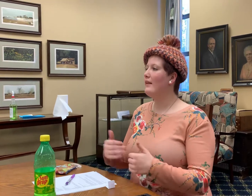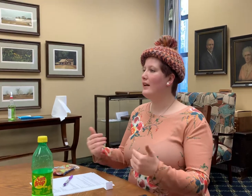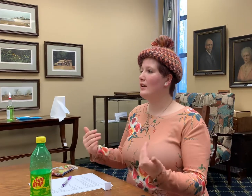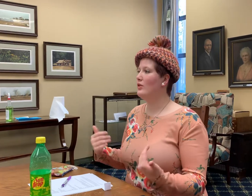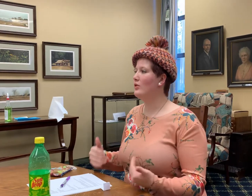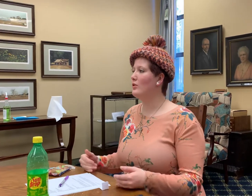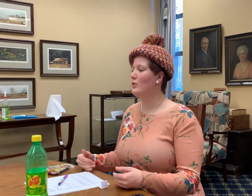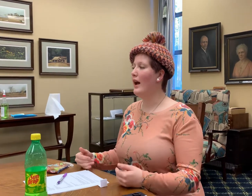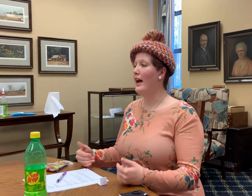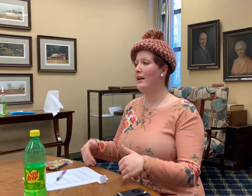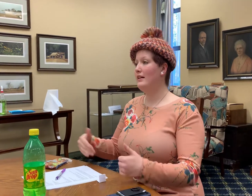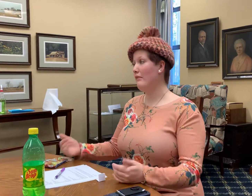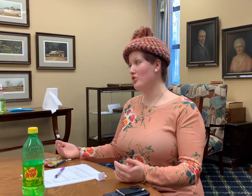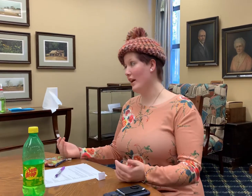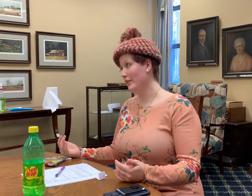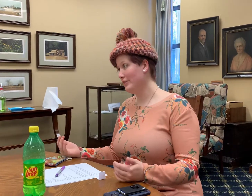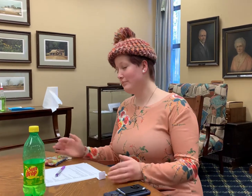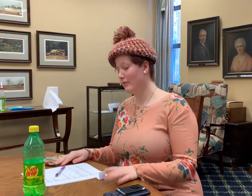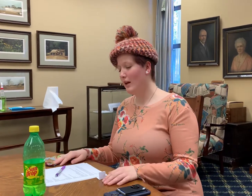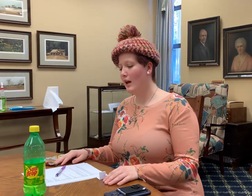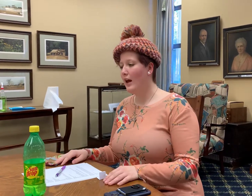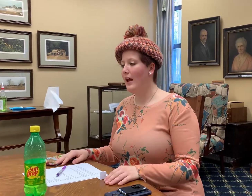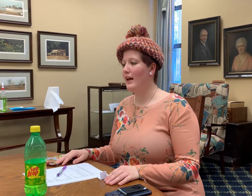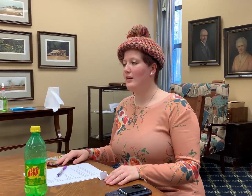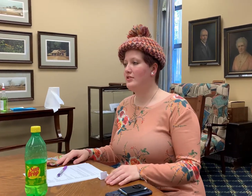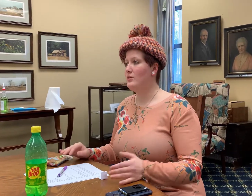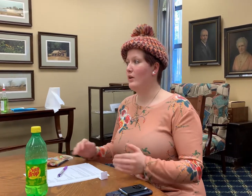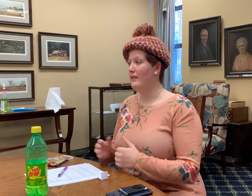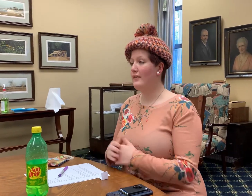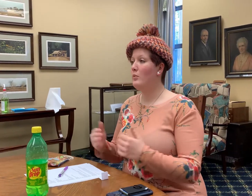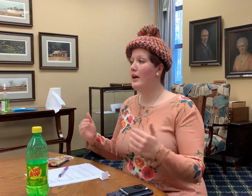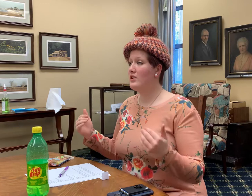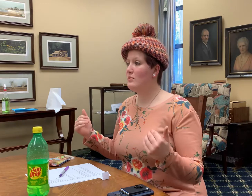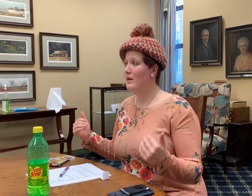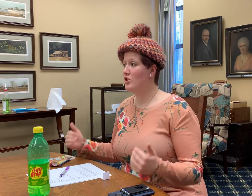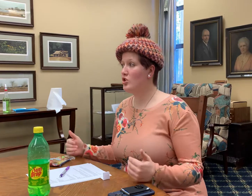lady who had a deaf child, and she wanted some way to make sure that her